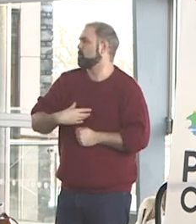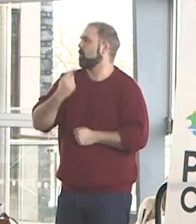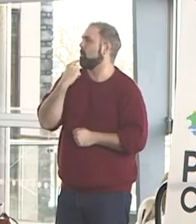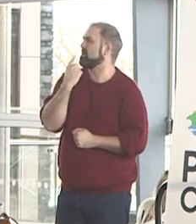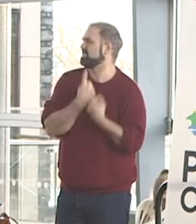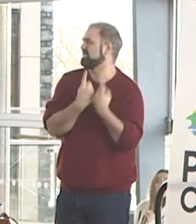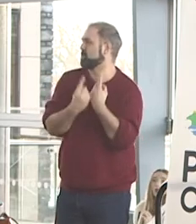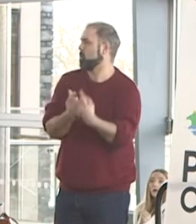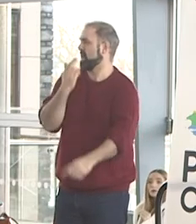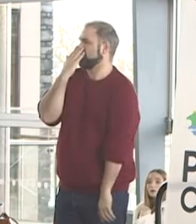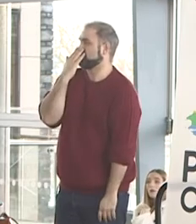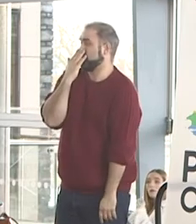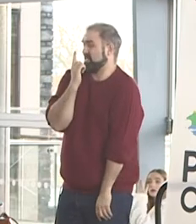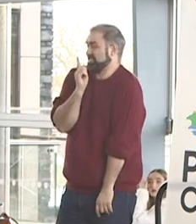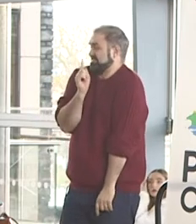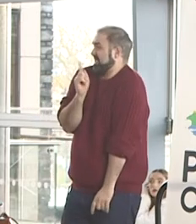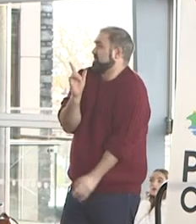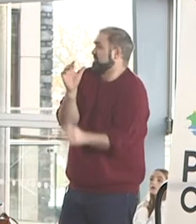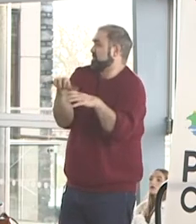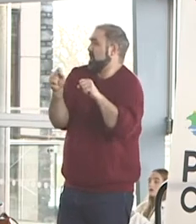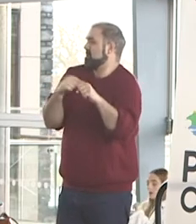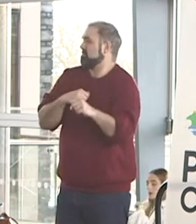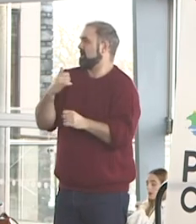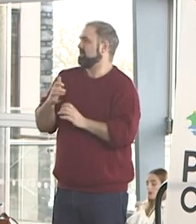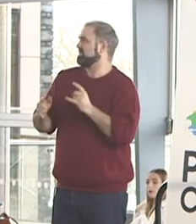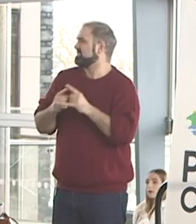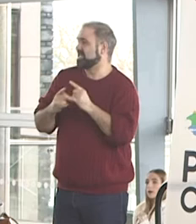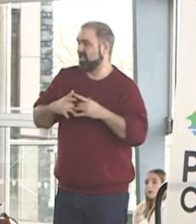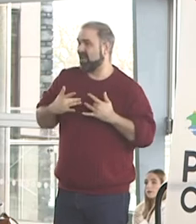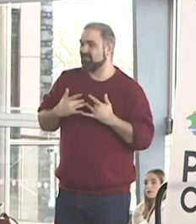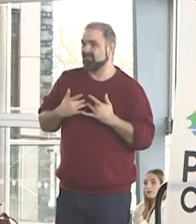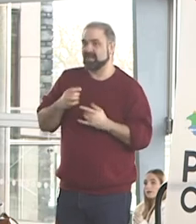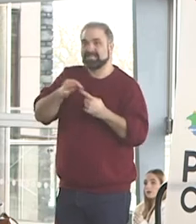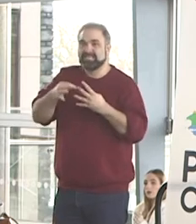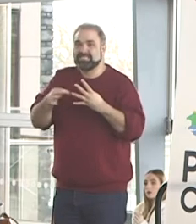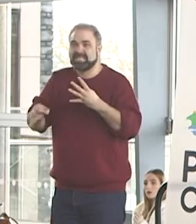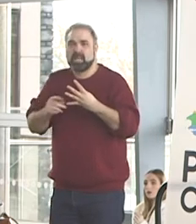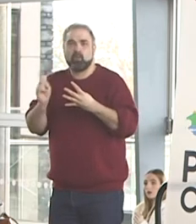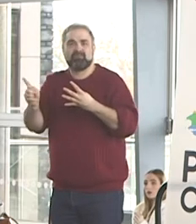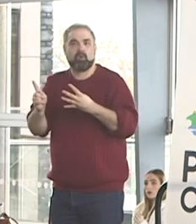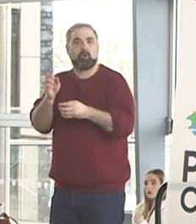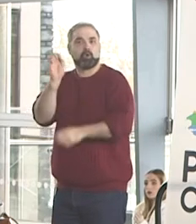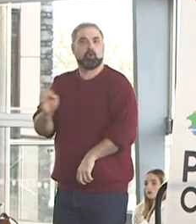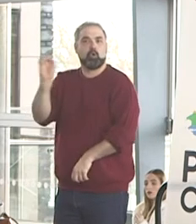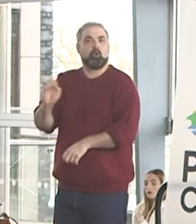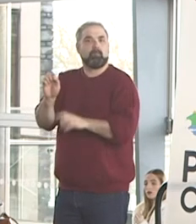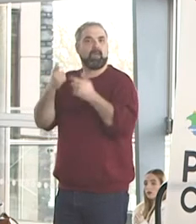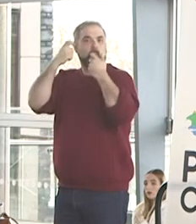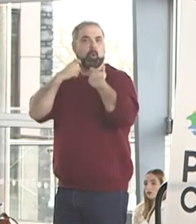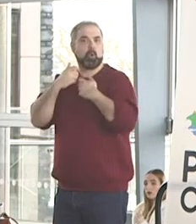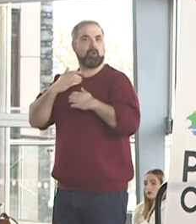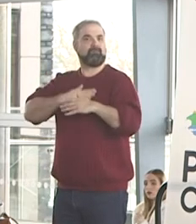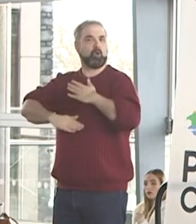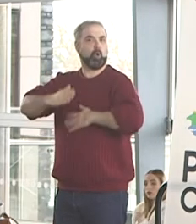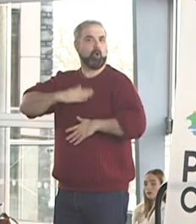So that was the start of my sex life, and it was detailed for the benefit of the European Court of Human Rights by a brilliant barrister called Peter